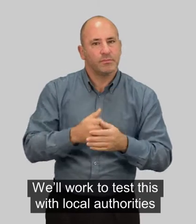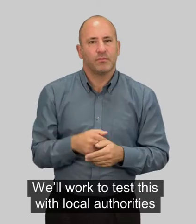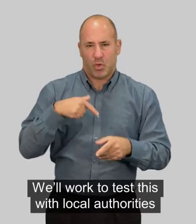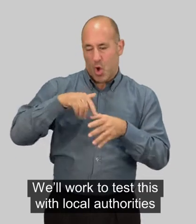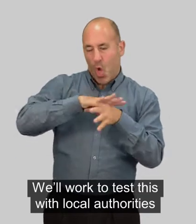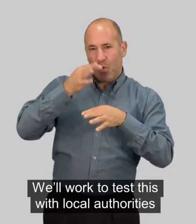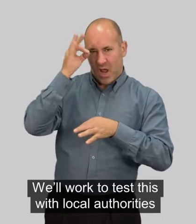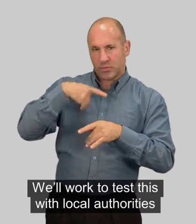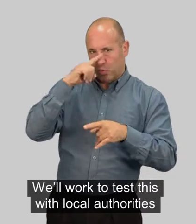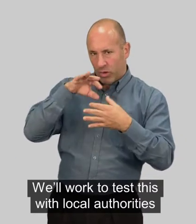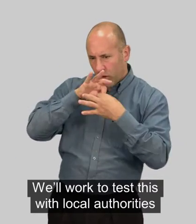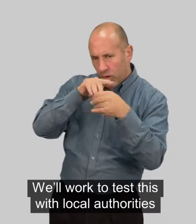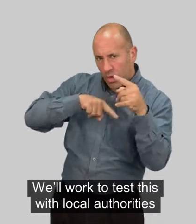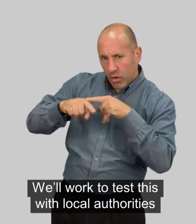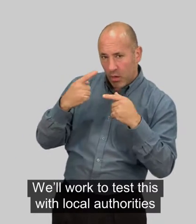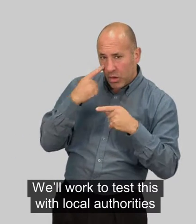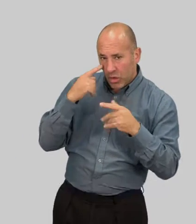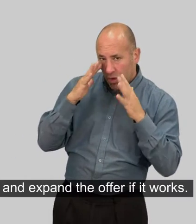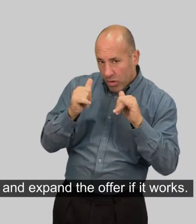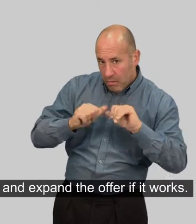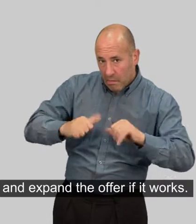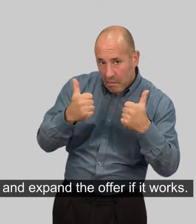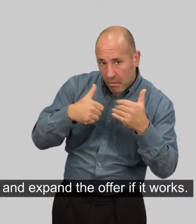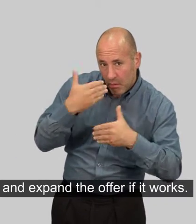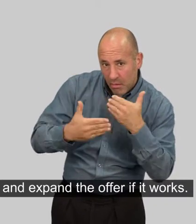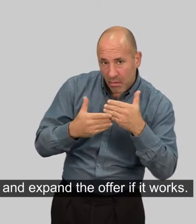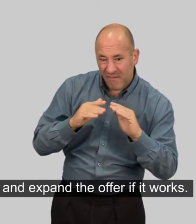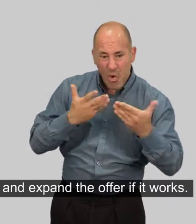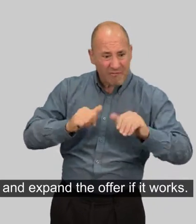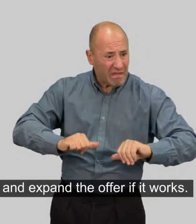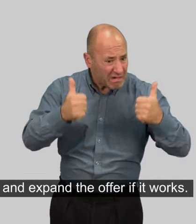test this with local authorities and expand the offer if it works.